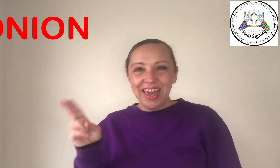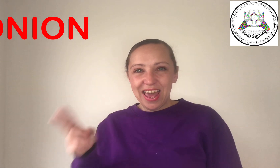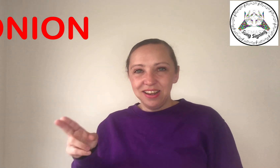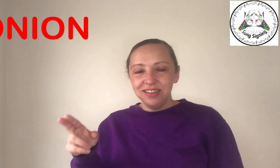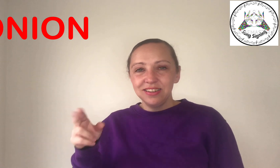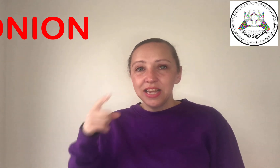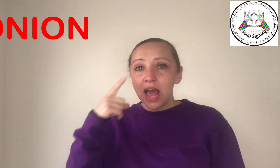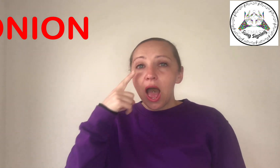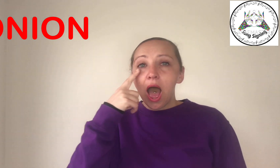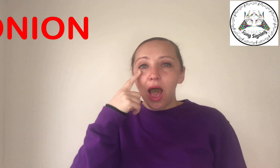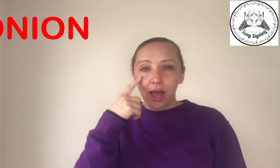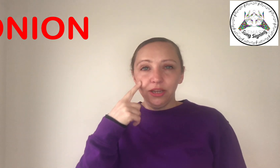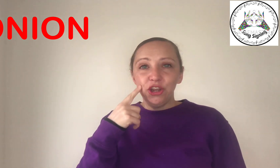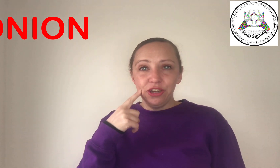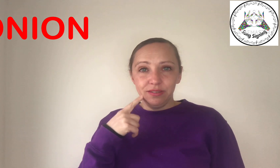Again, onion.